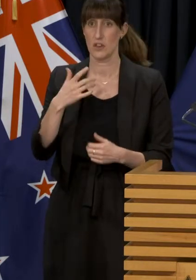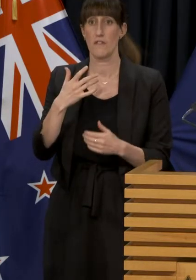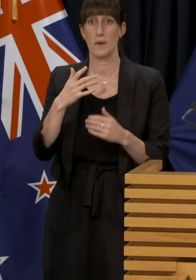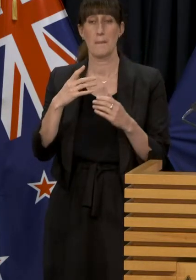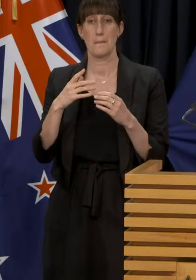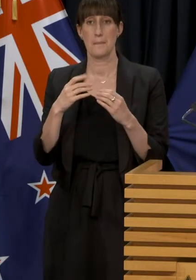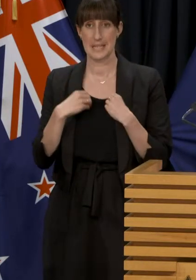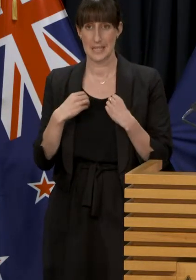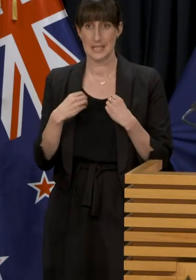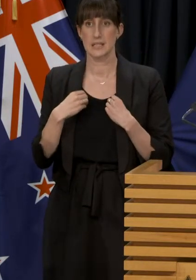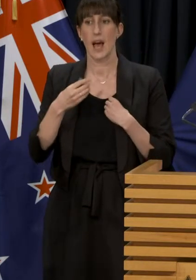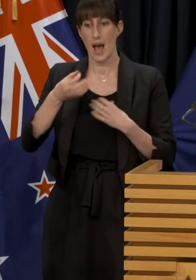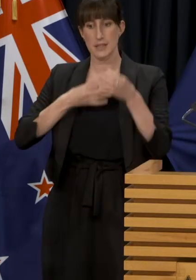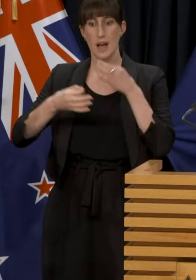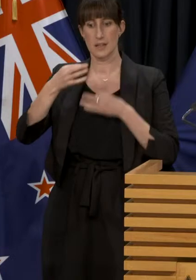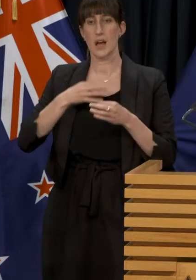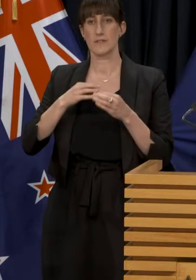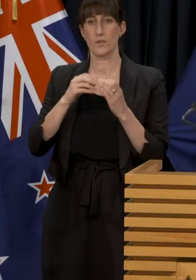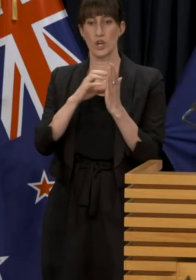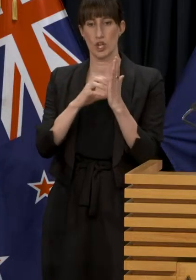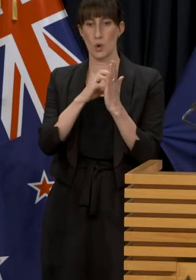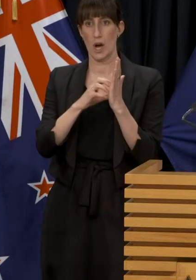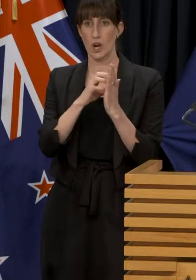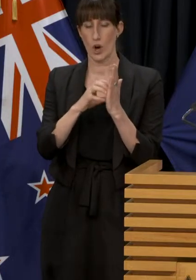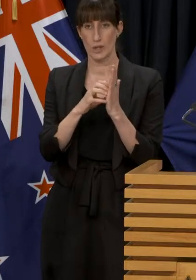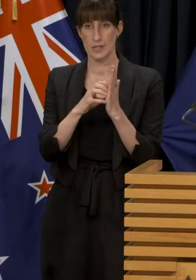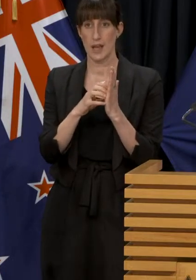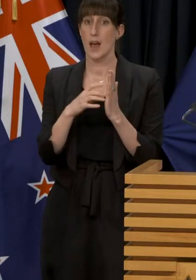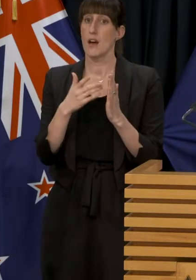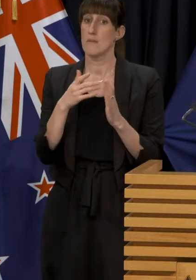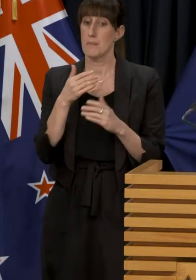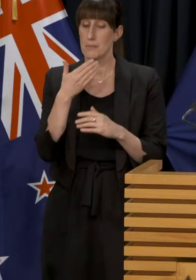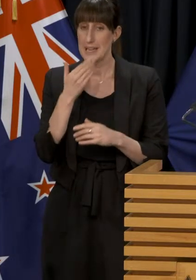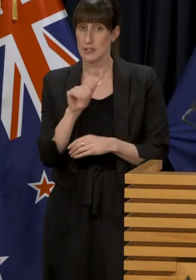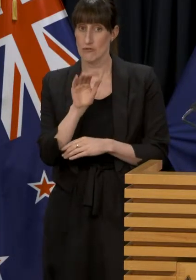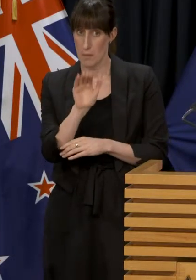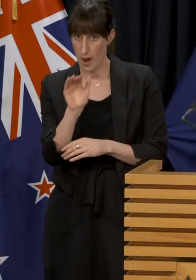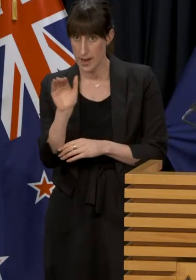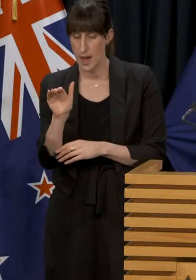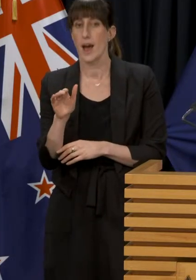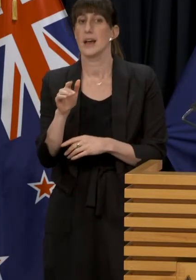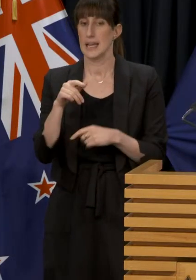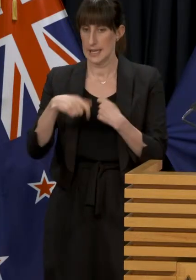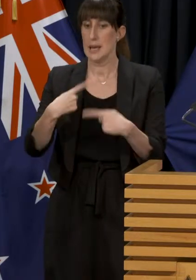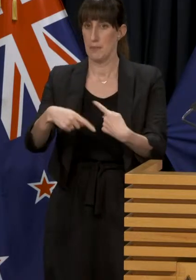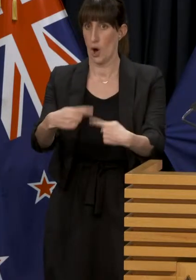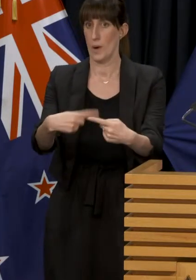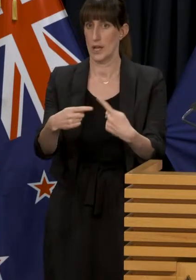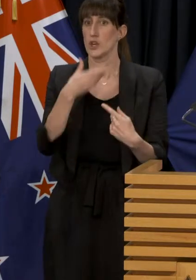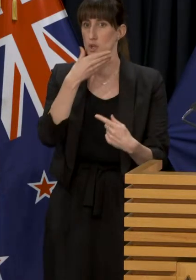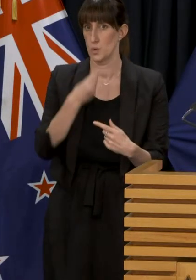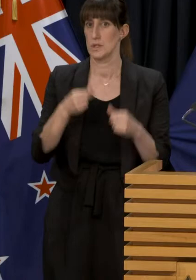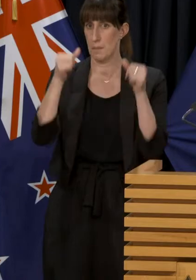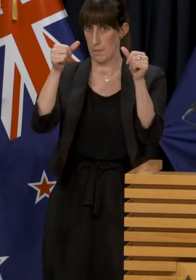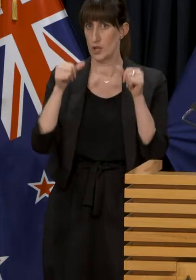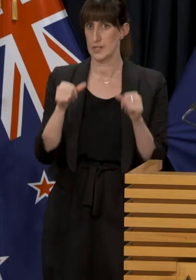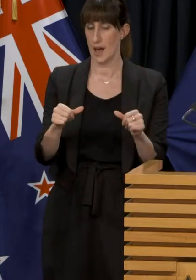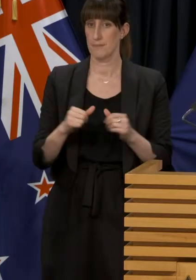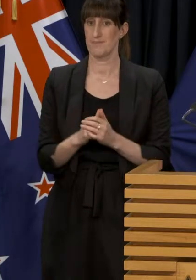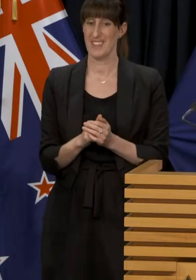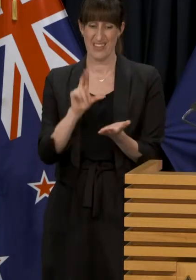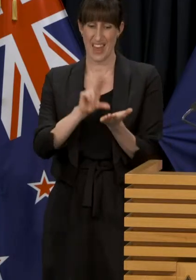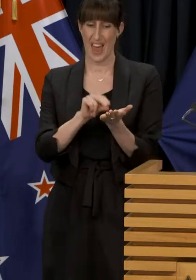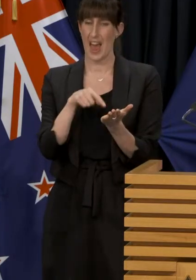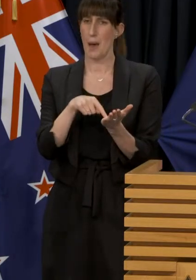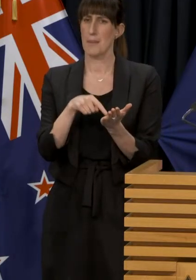for QR codes with a reminder that they should still have those on display. The Tracer app gives us information that we otherwise